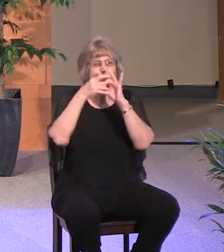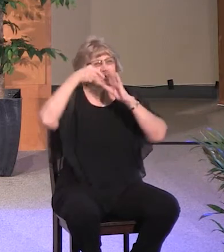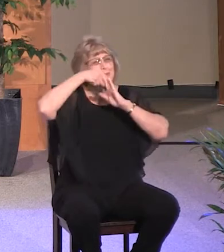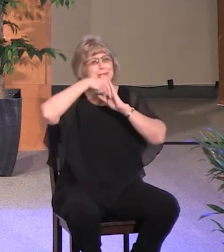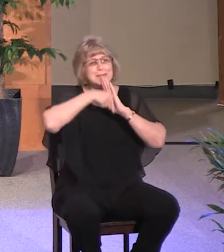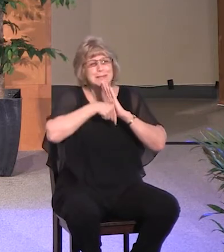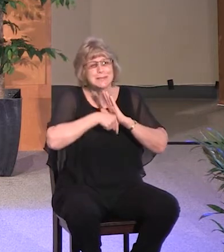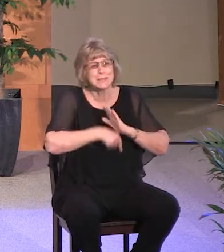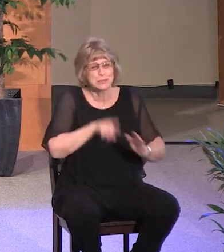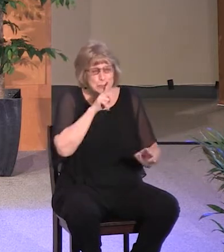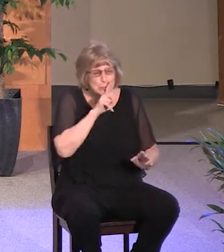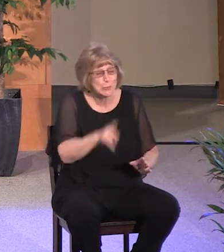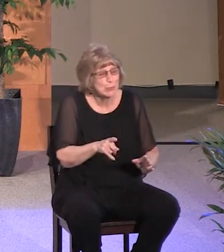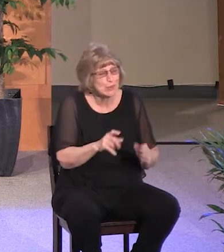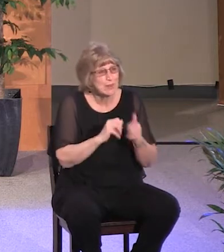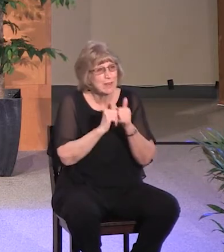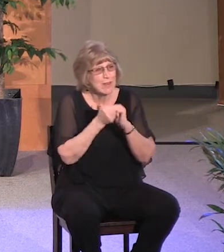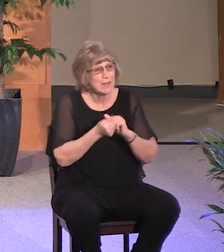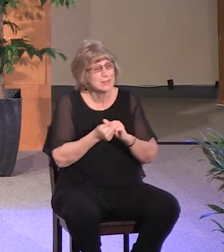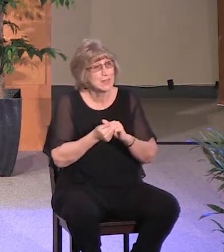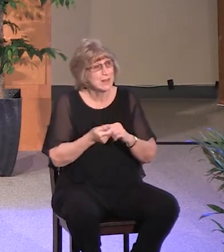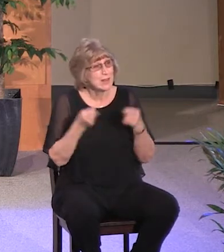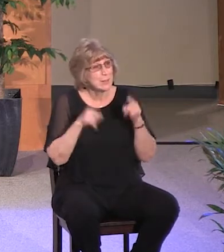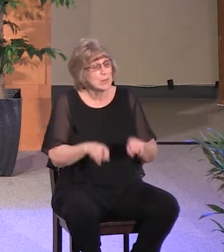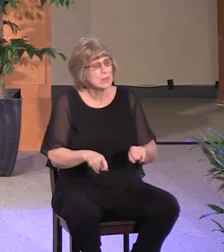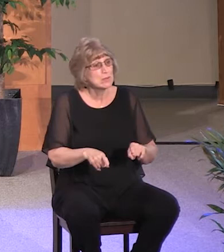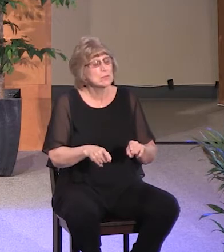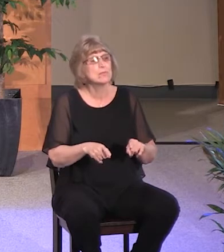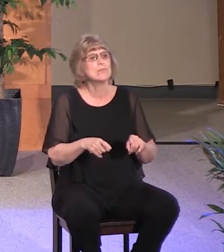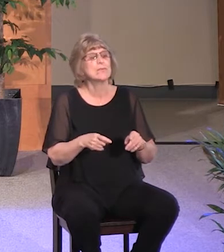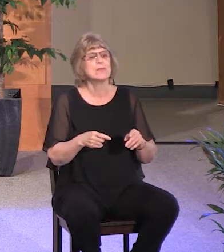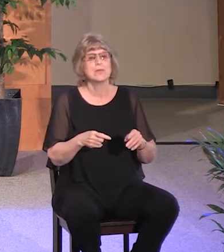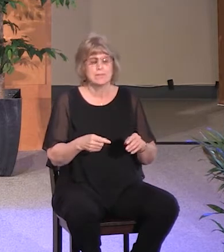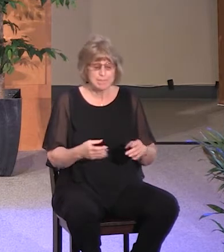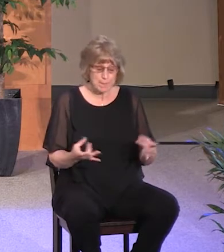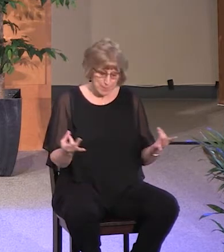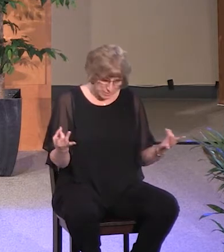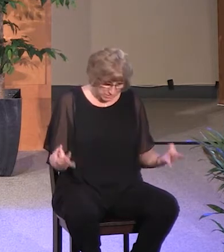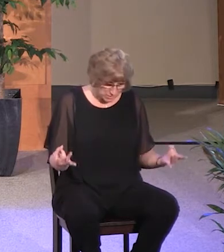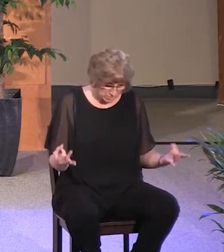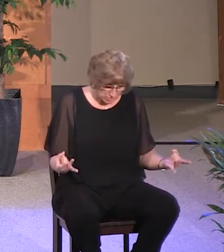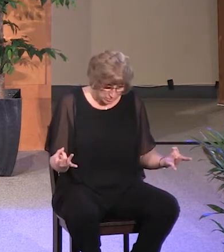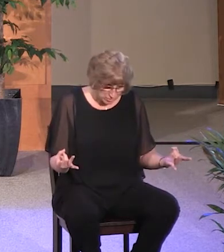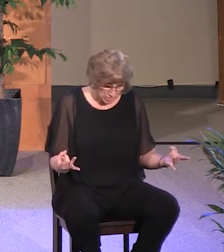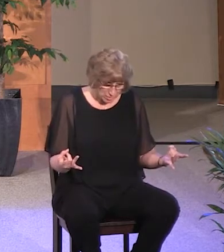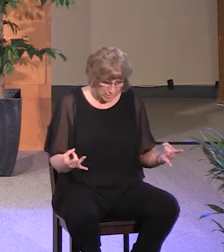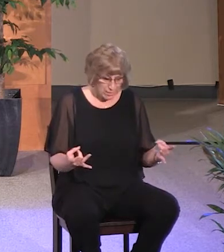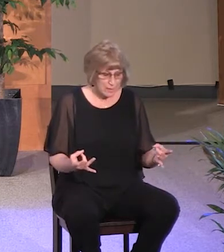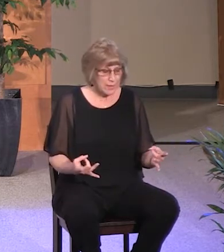they get there? How do they attain heaven? Through extensive practice of meditation and